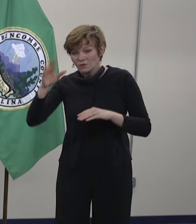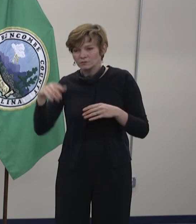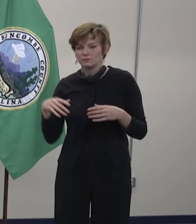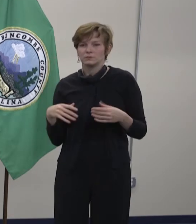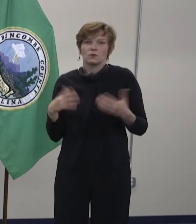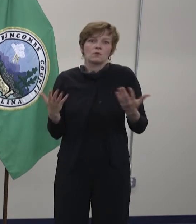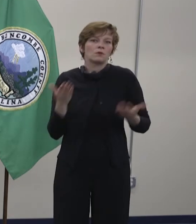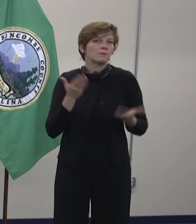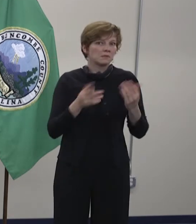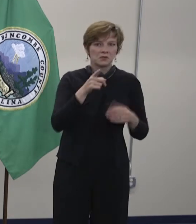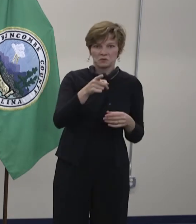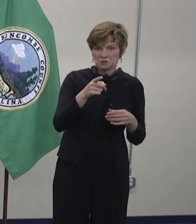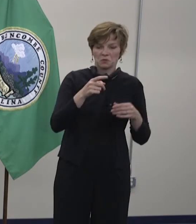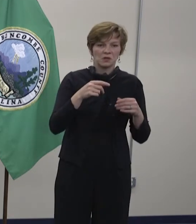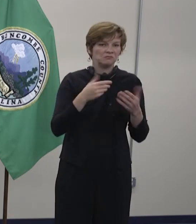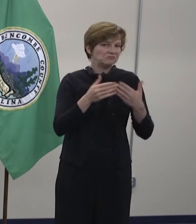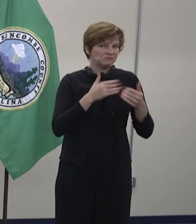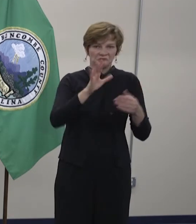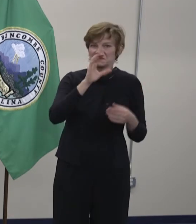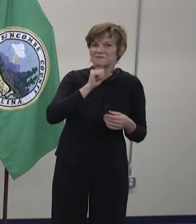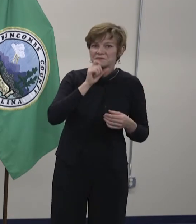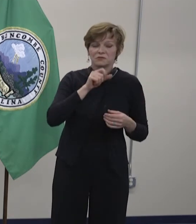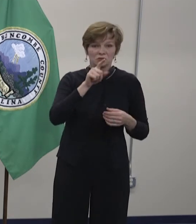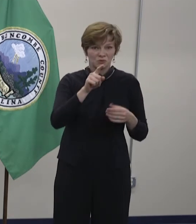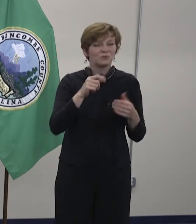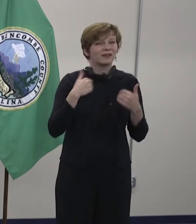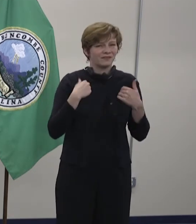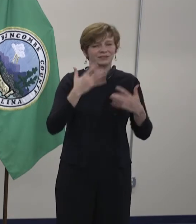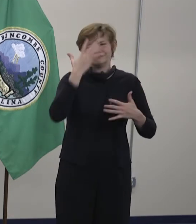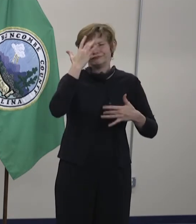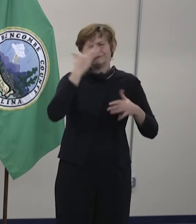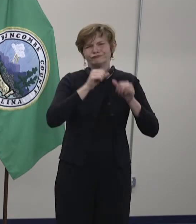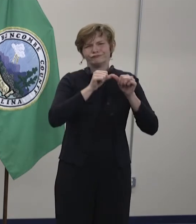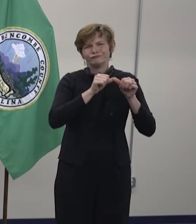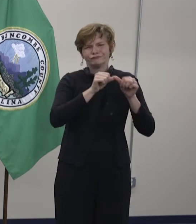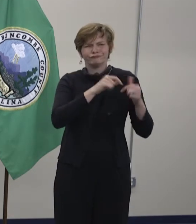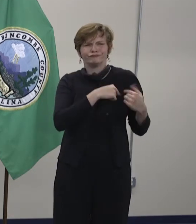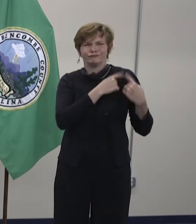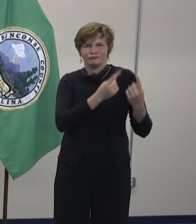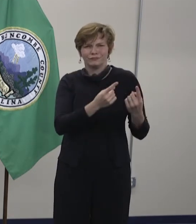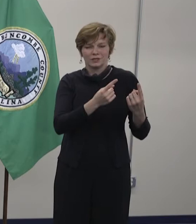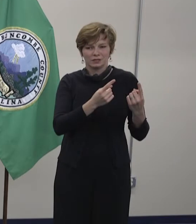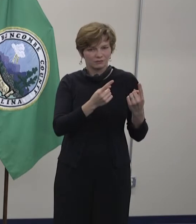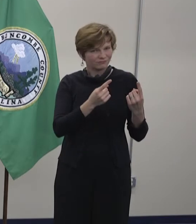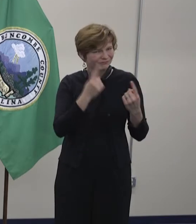health conditions and you think you've been exposed, we want you to get tested.